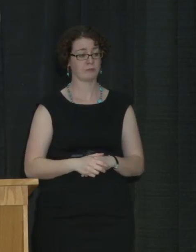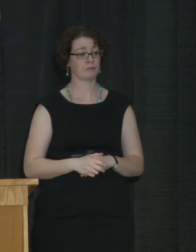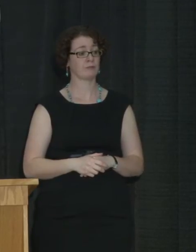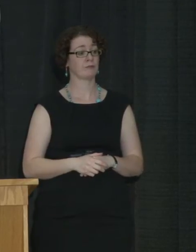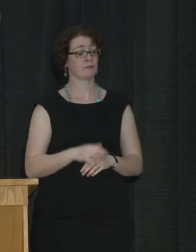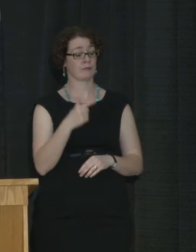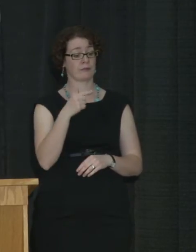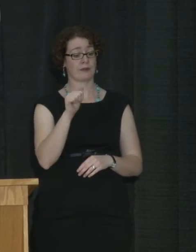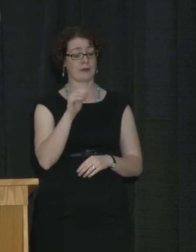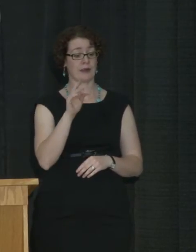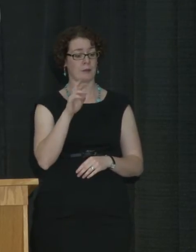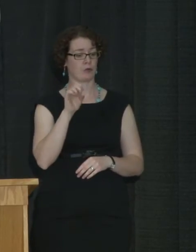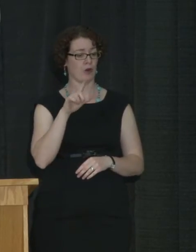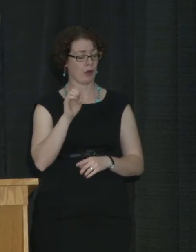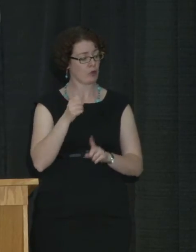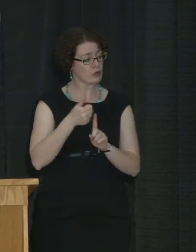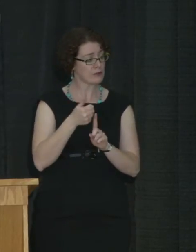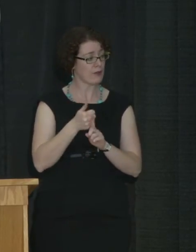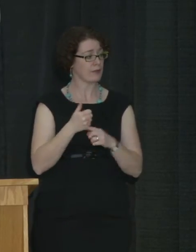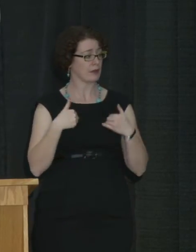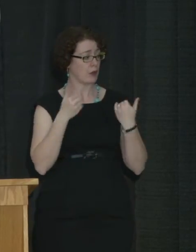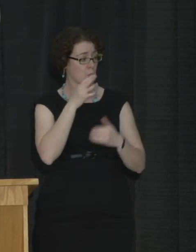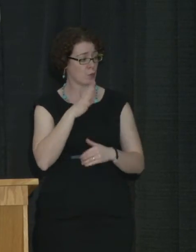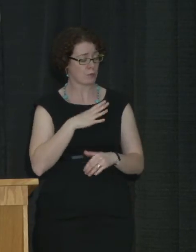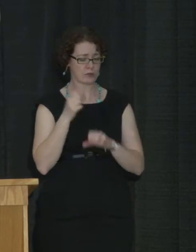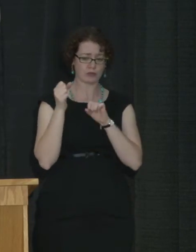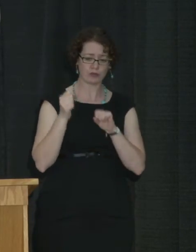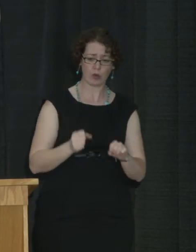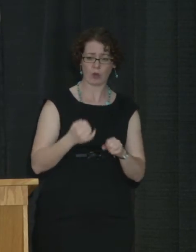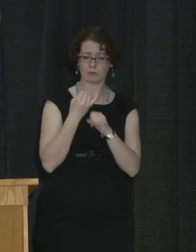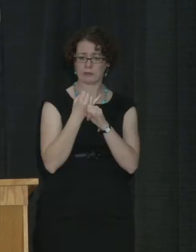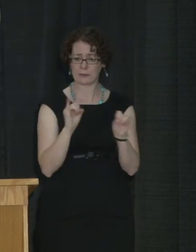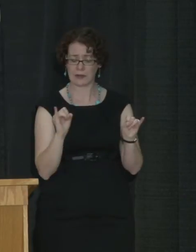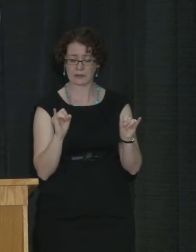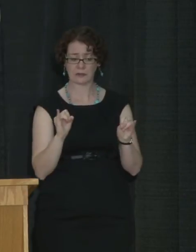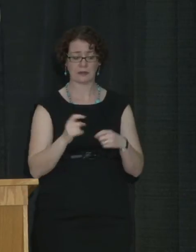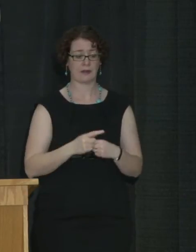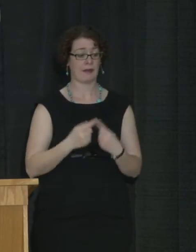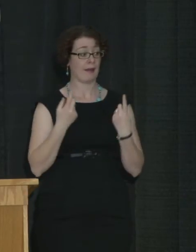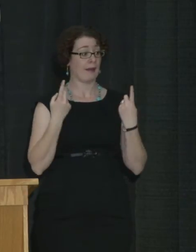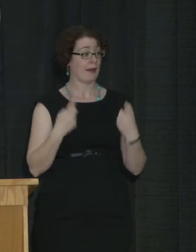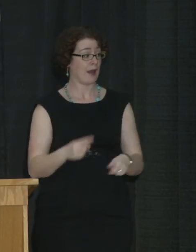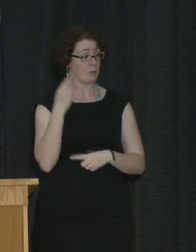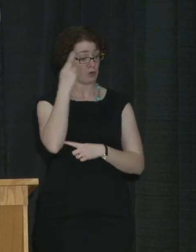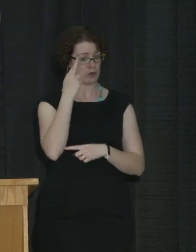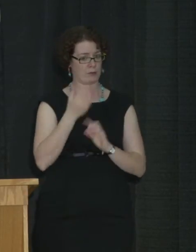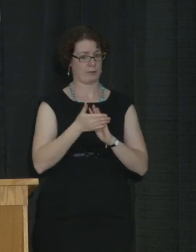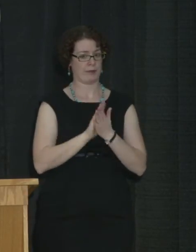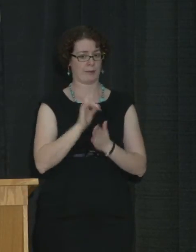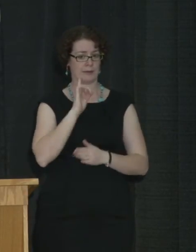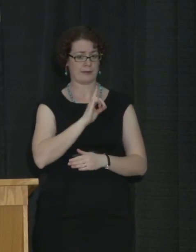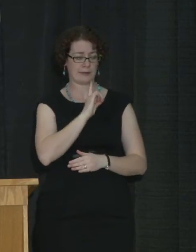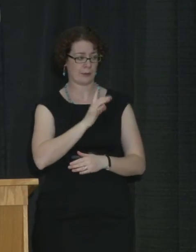Gabrielle is a strong, independent young woman who early in adulthood learned that she was about to become a single parent.